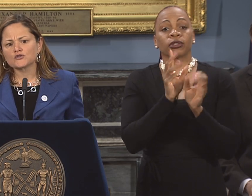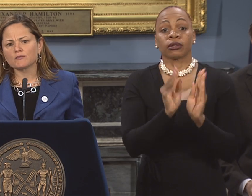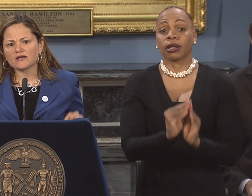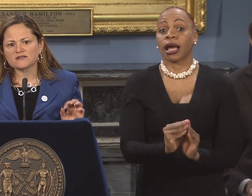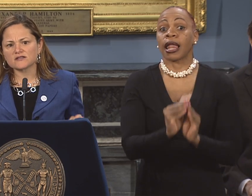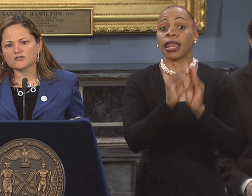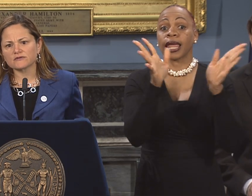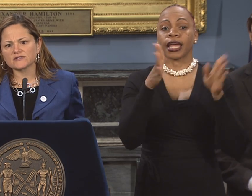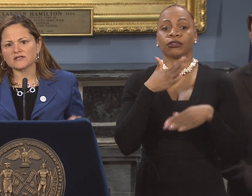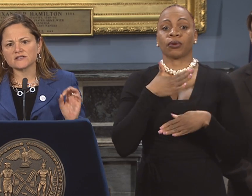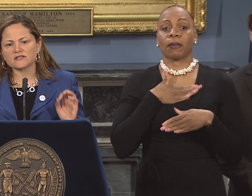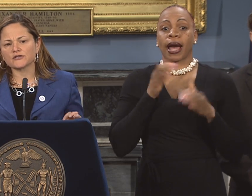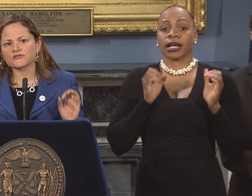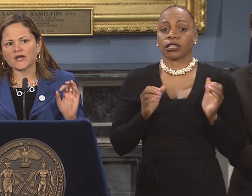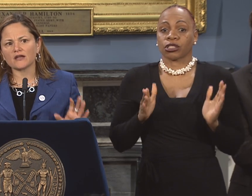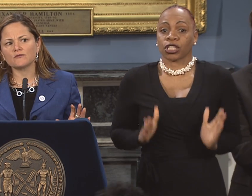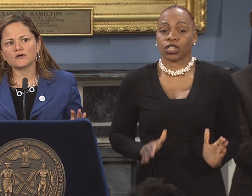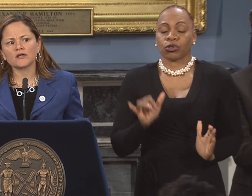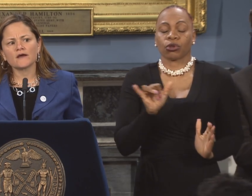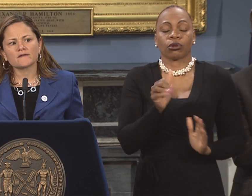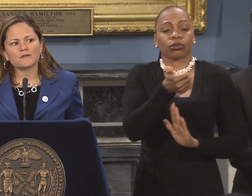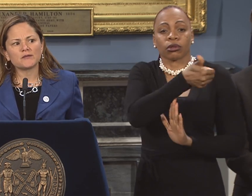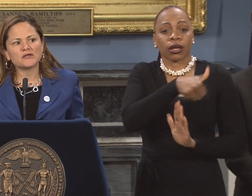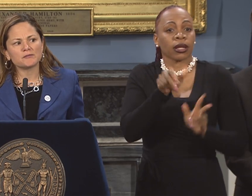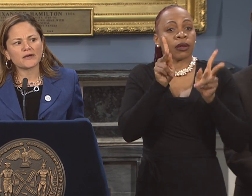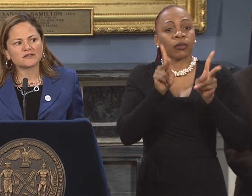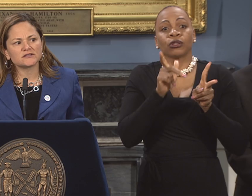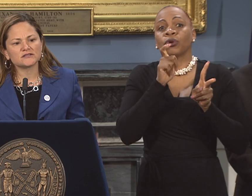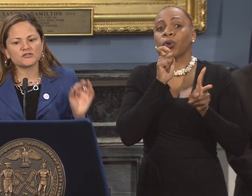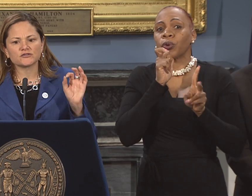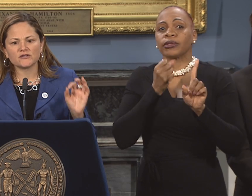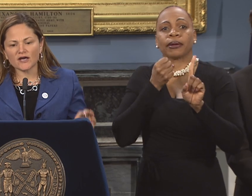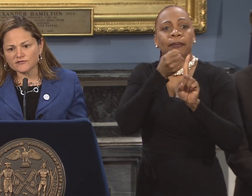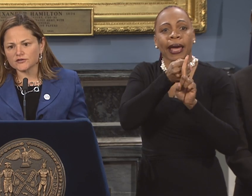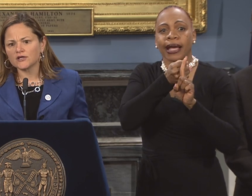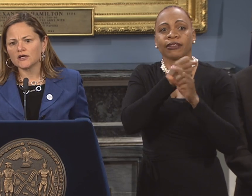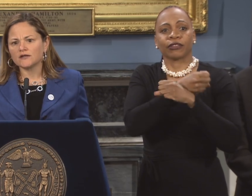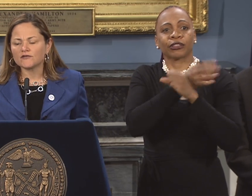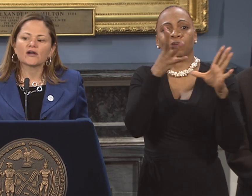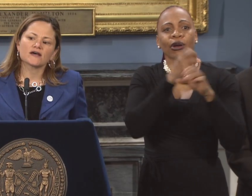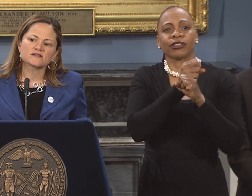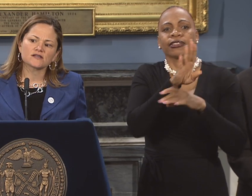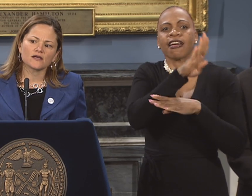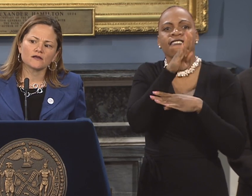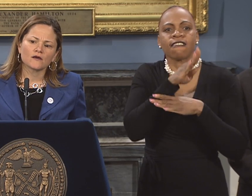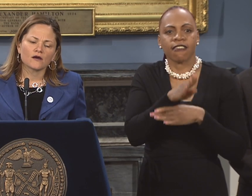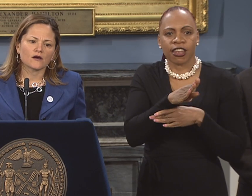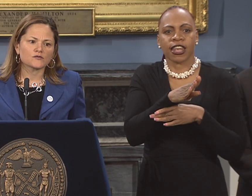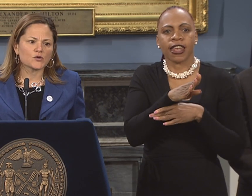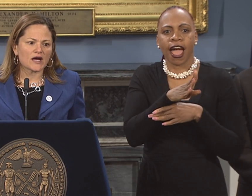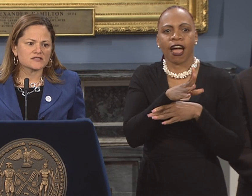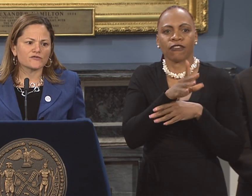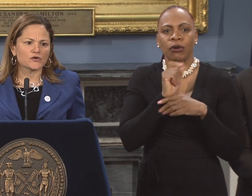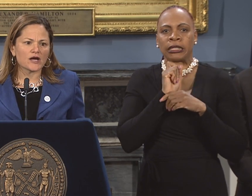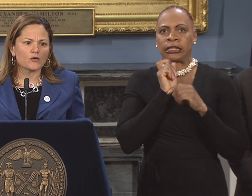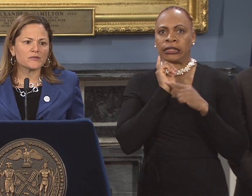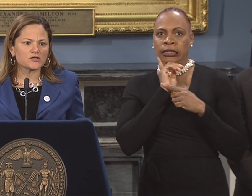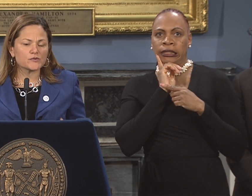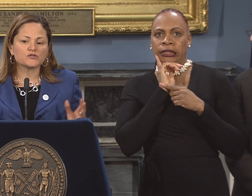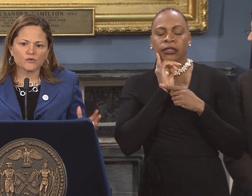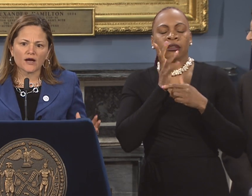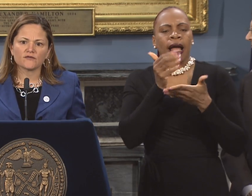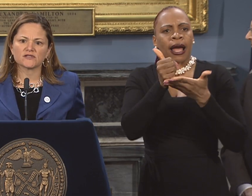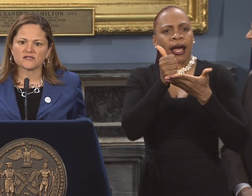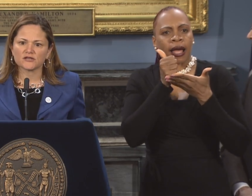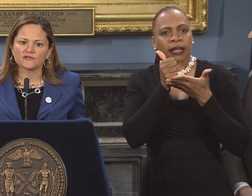clear to my constituents and it is clear to anyone that may be impacted that they should never hesitate to ask for help,